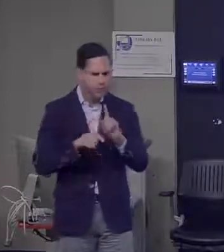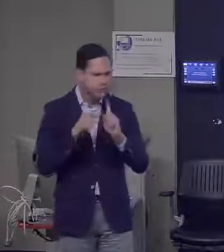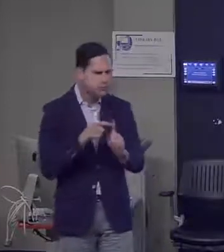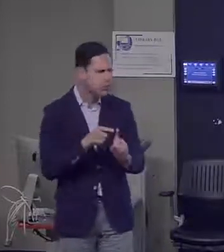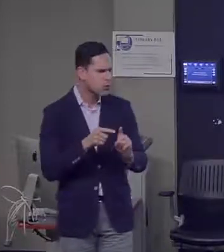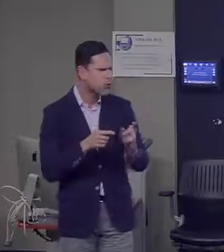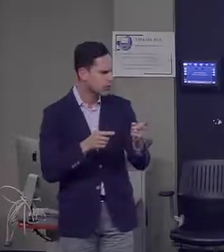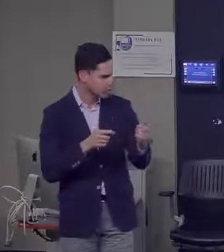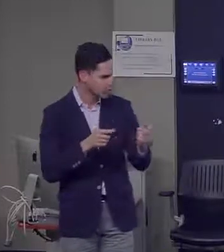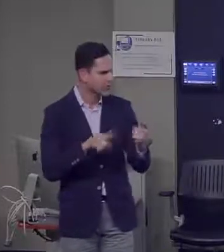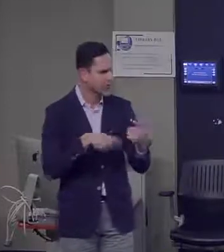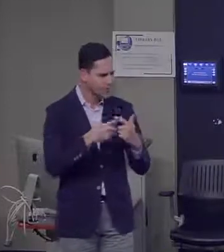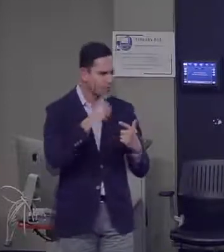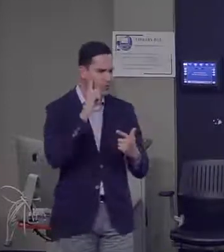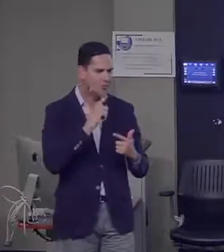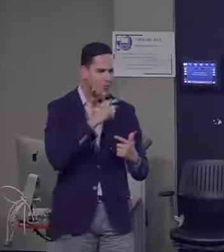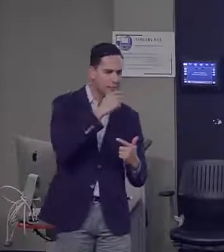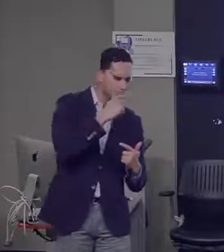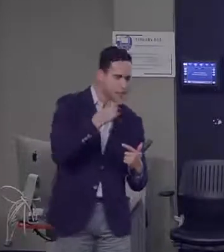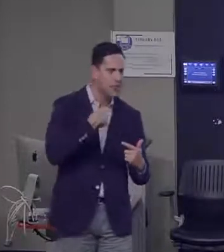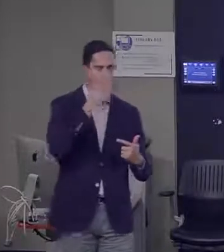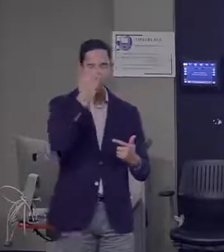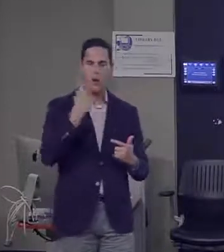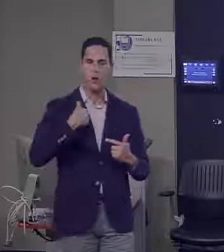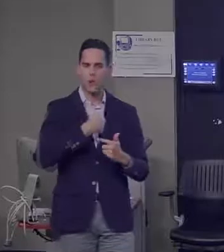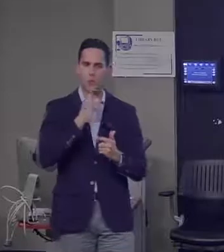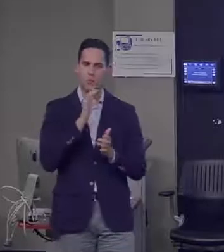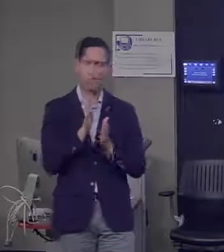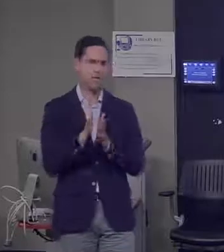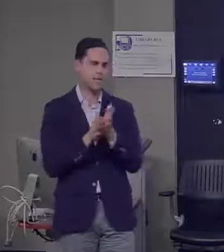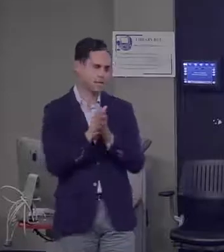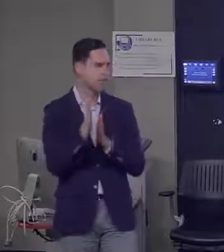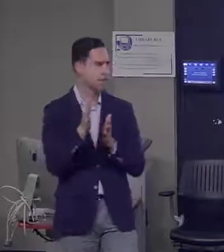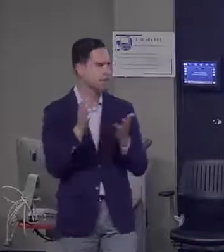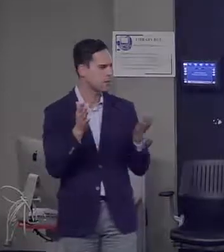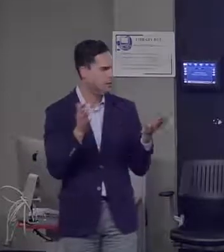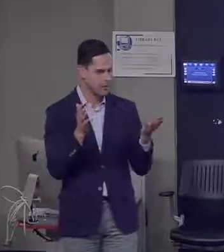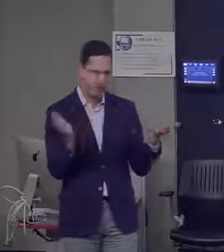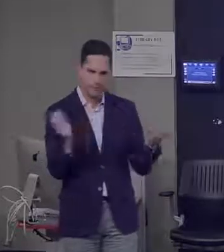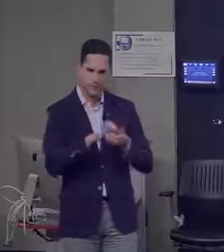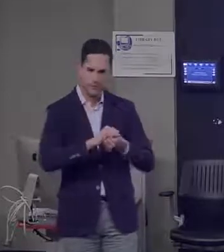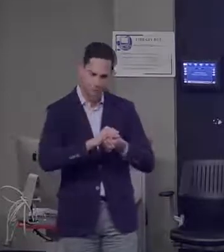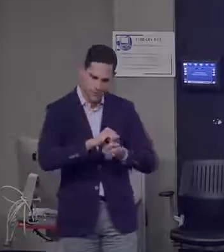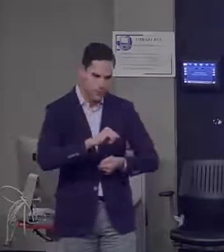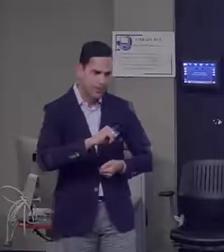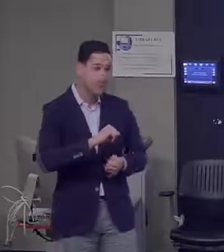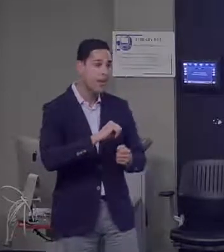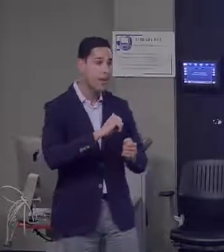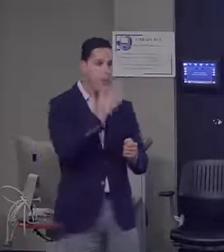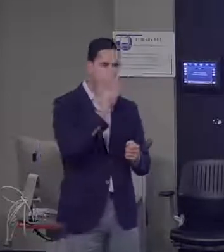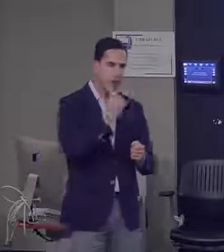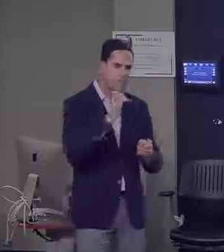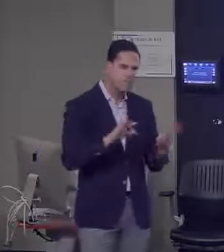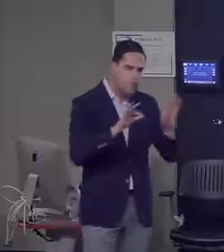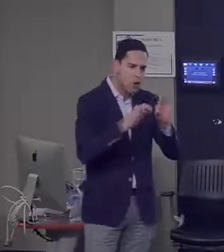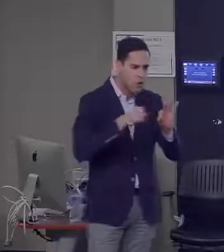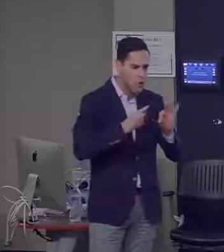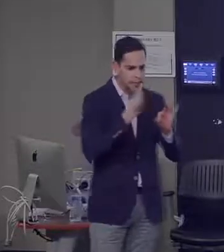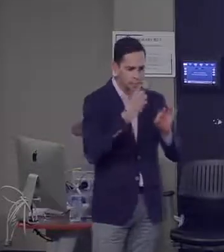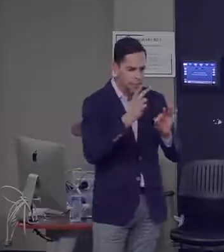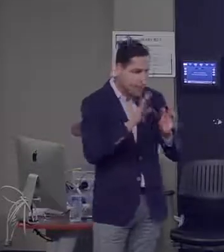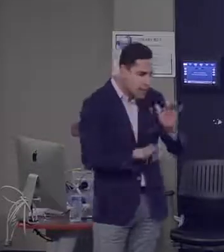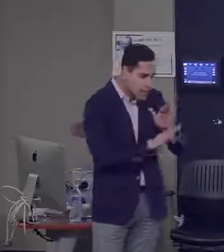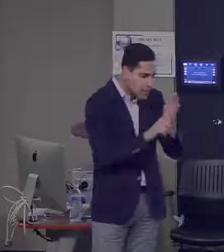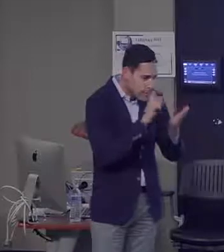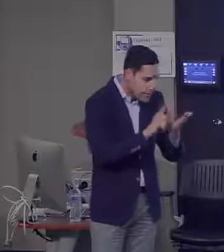speaks to how this partnership, I think, between what we can learn in the basic science, if we dig down